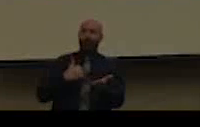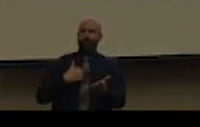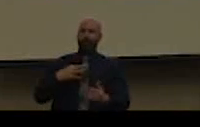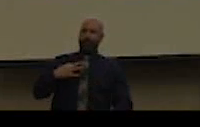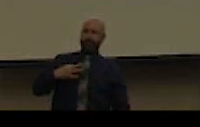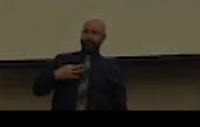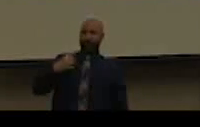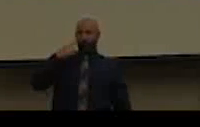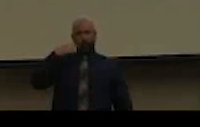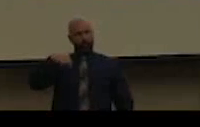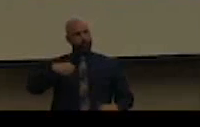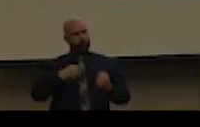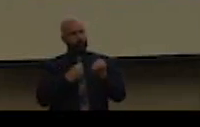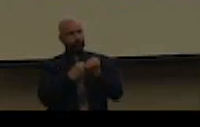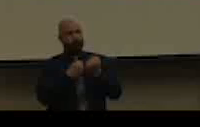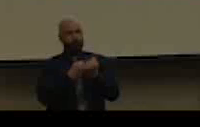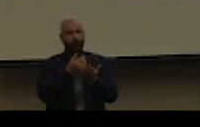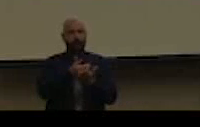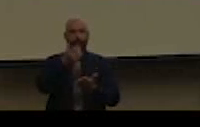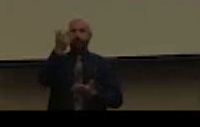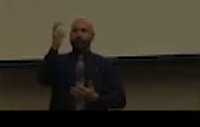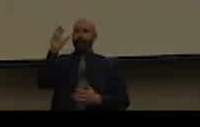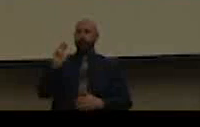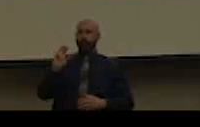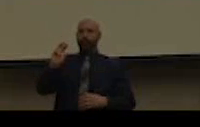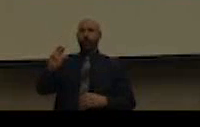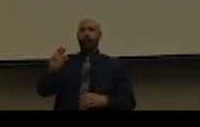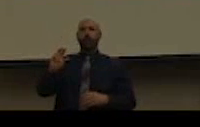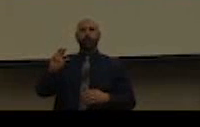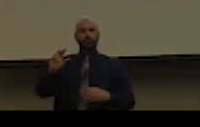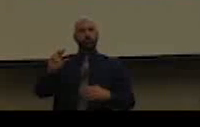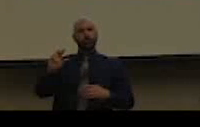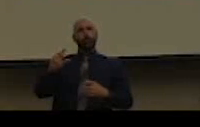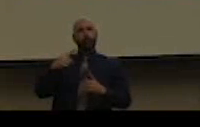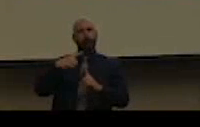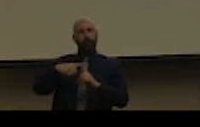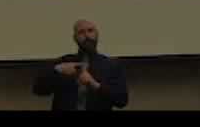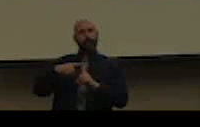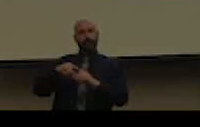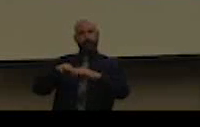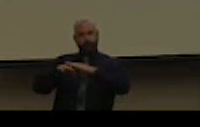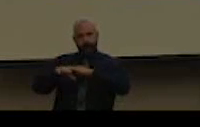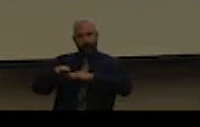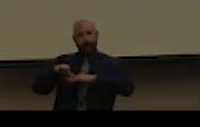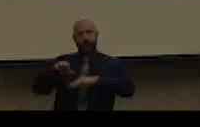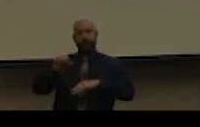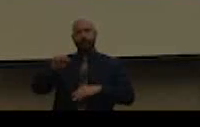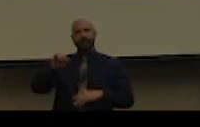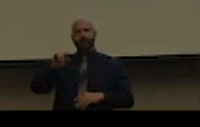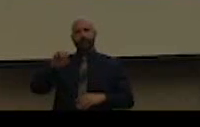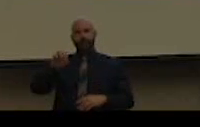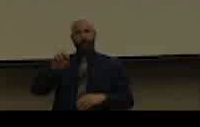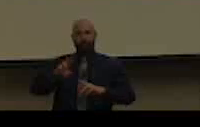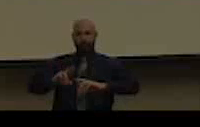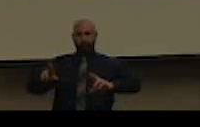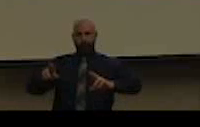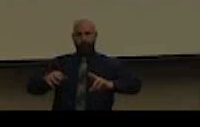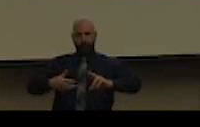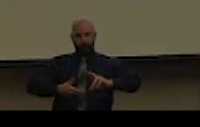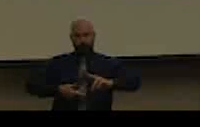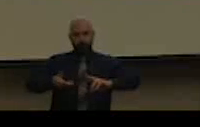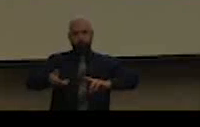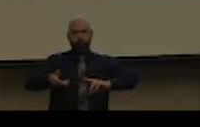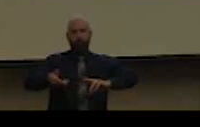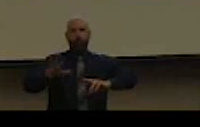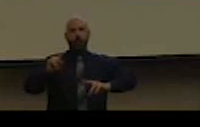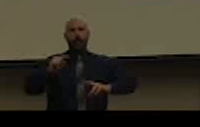have a site that they're ready to go to that's ready to accept their child. But we didn't have dollars. We were out of dollars. The federal dollars only